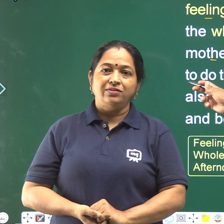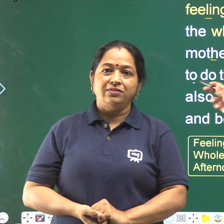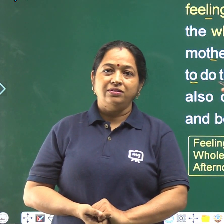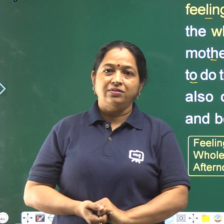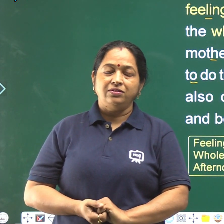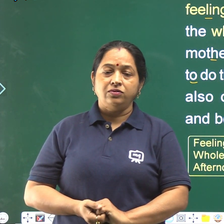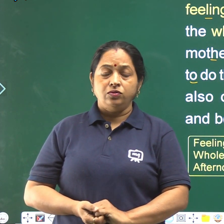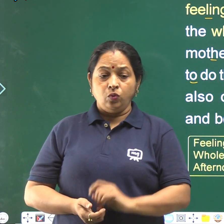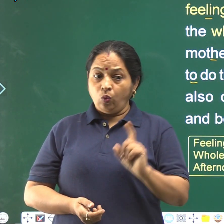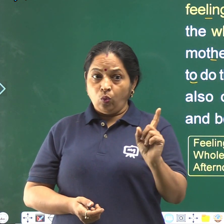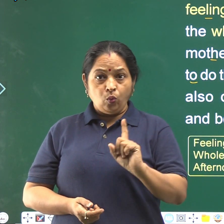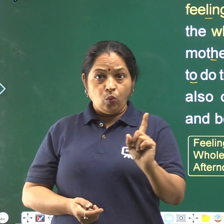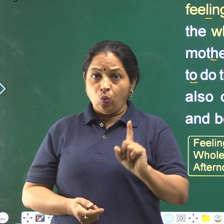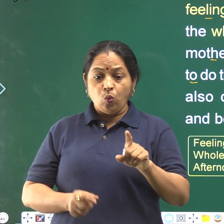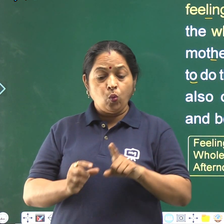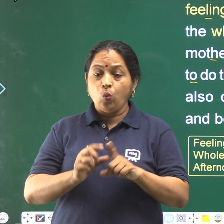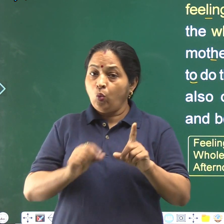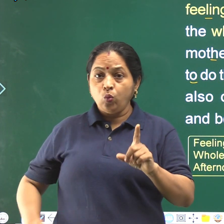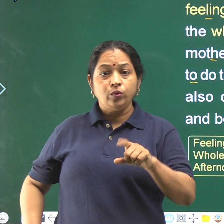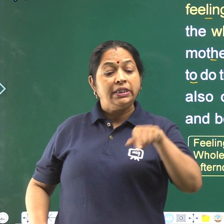not to do this,